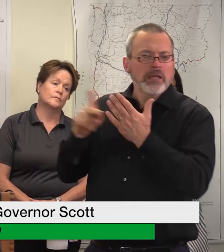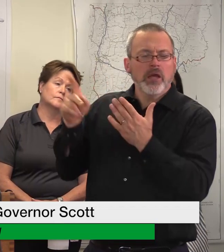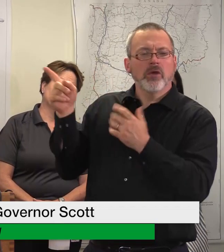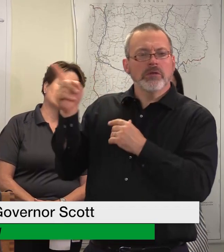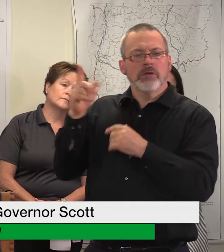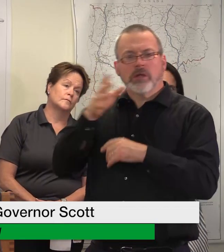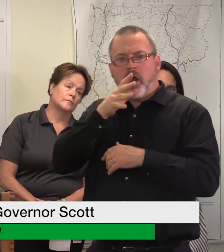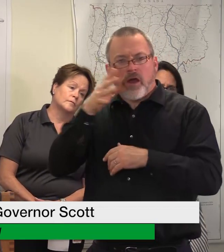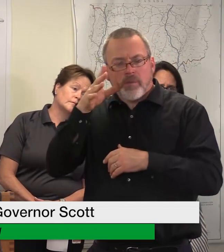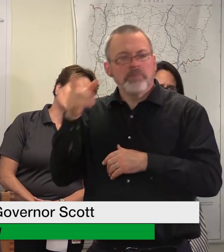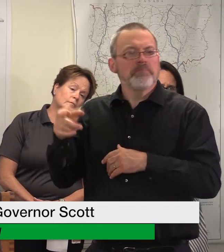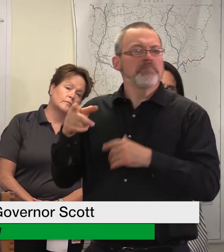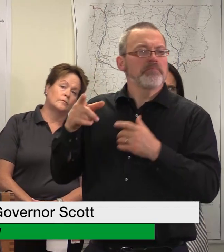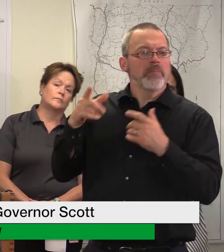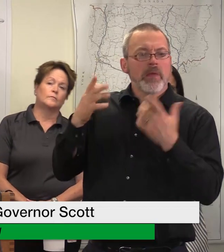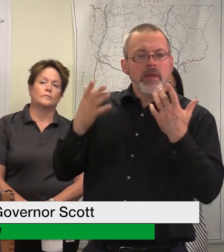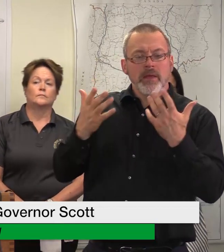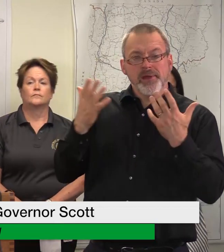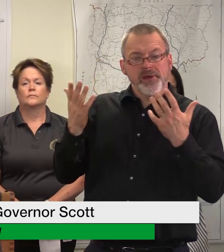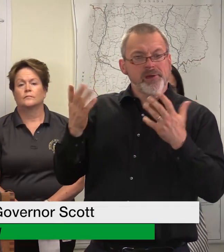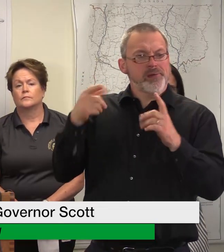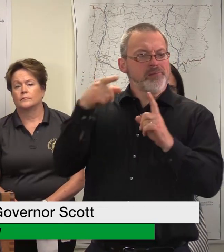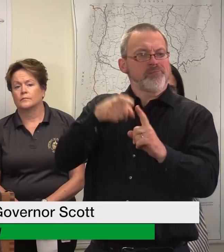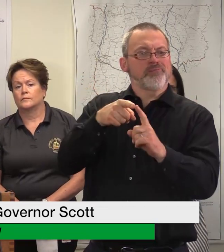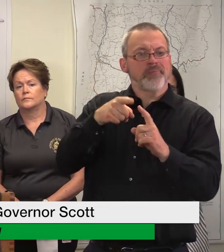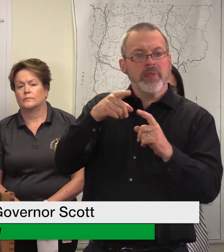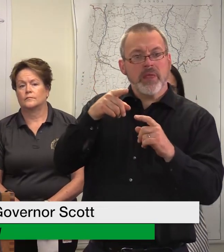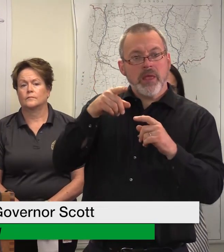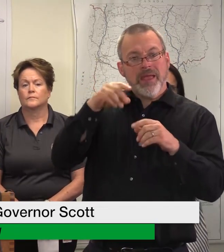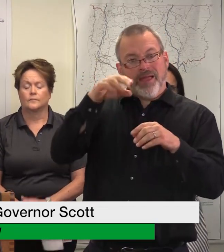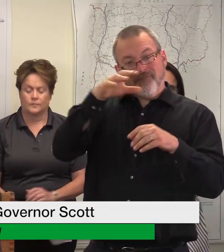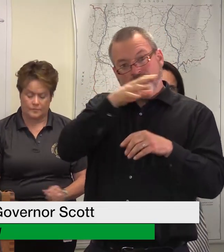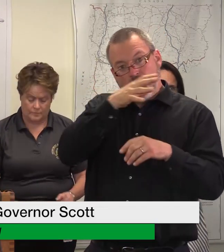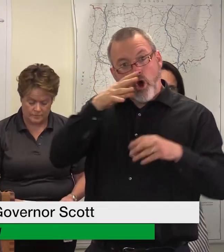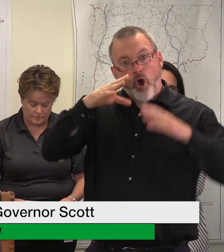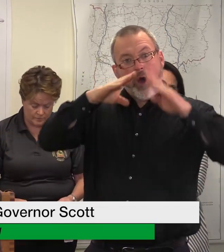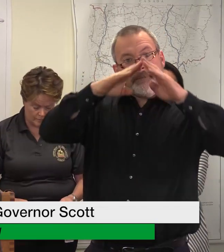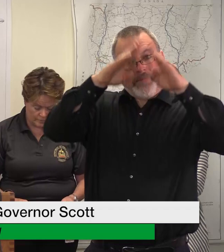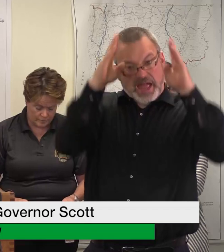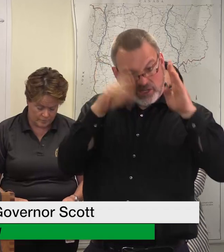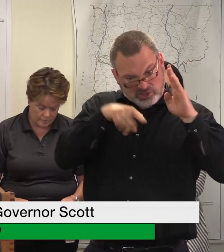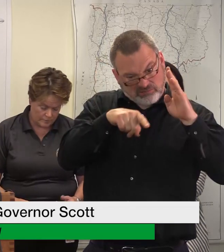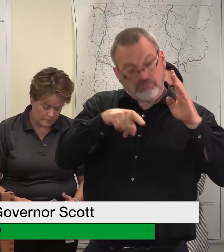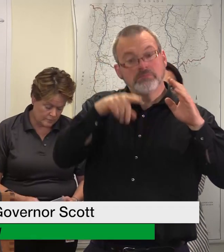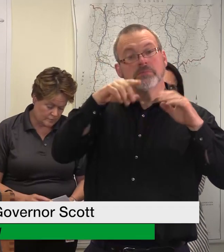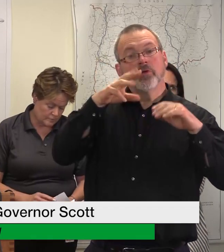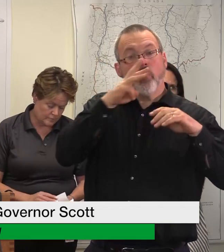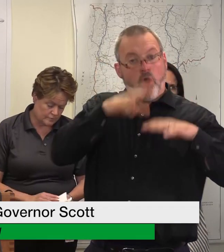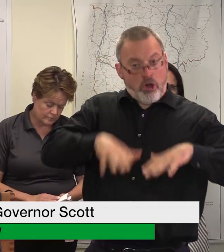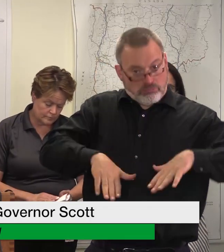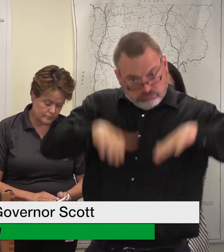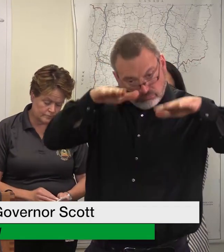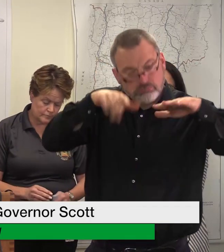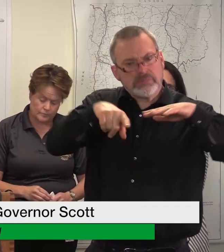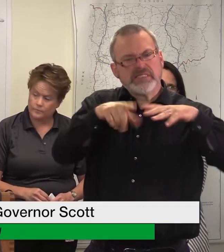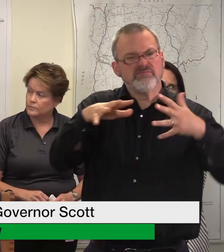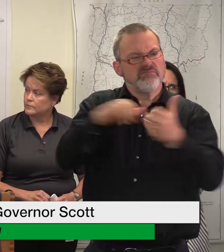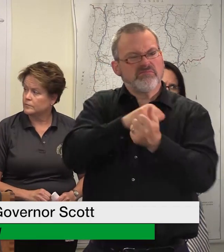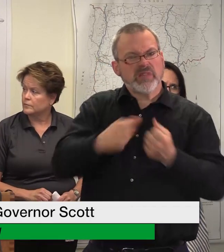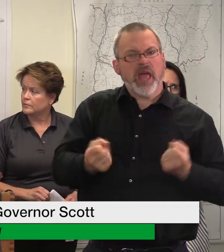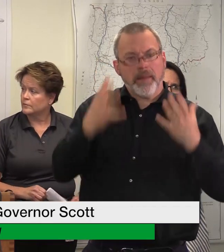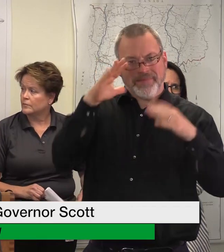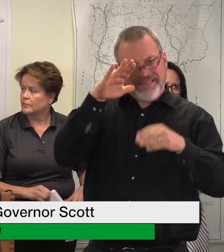Is there any sense of the extent of damage to housing that's on the farm premises, and what's being done